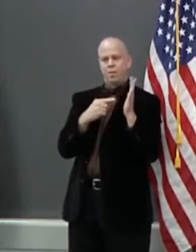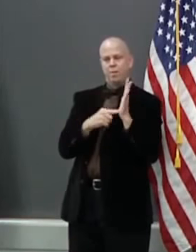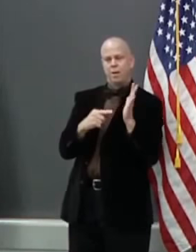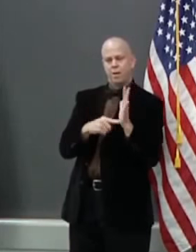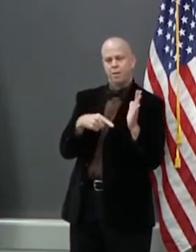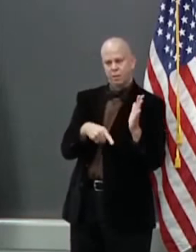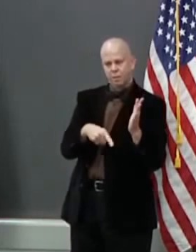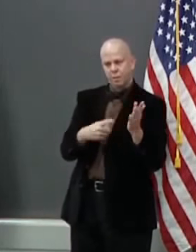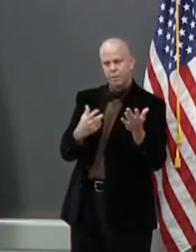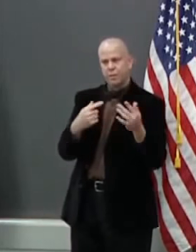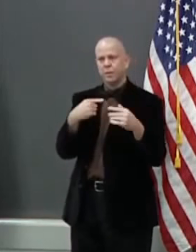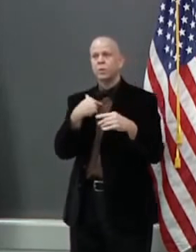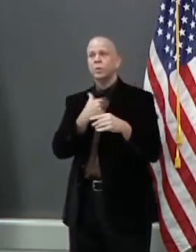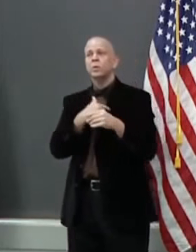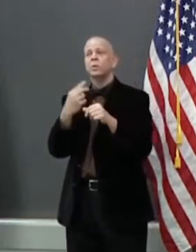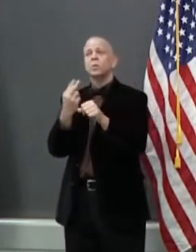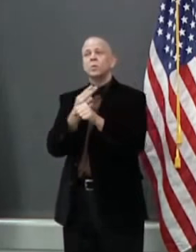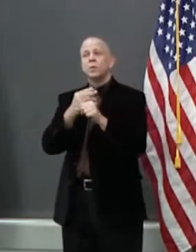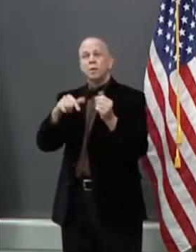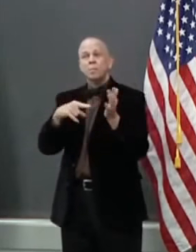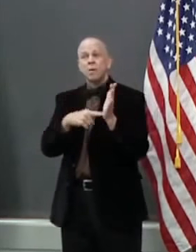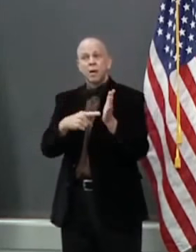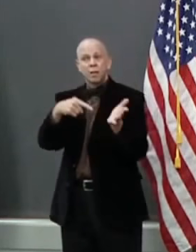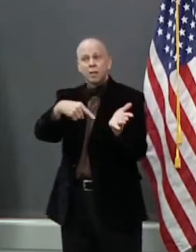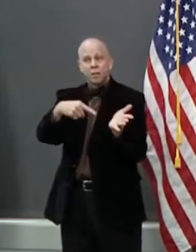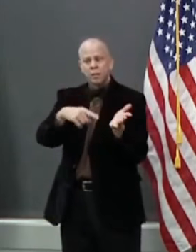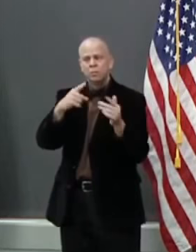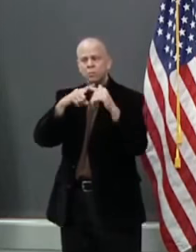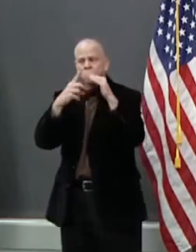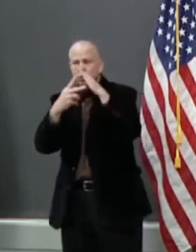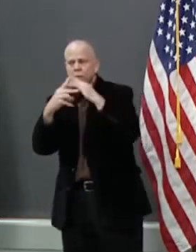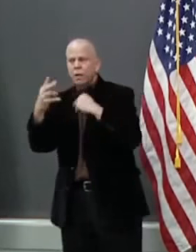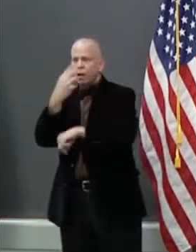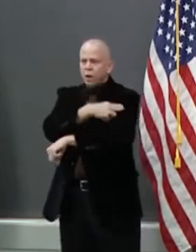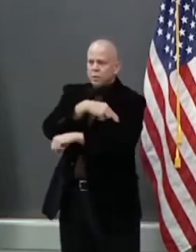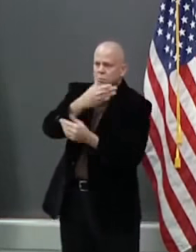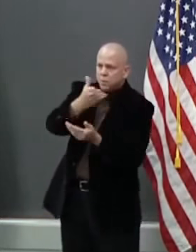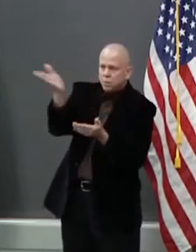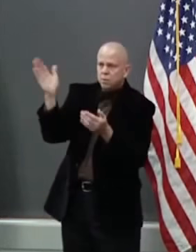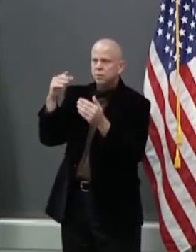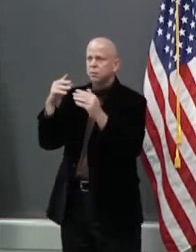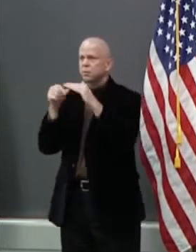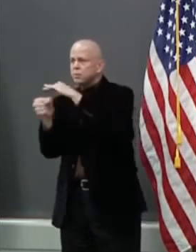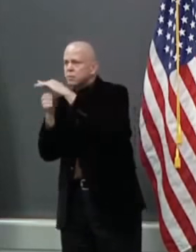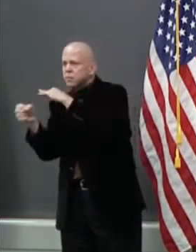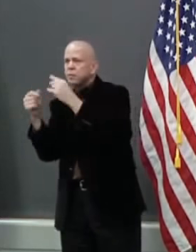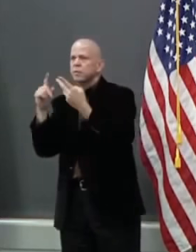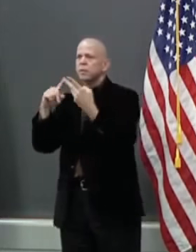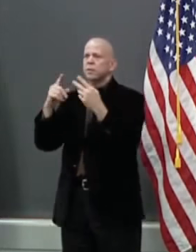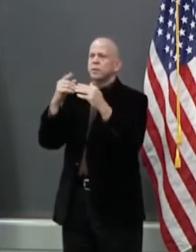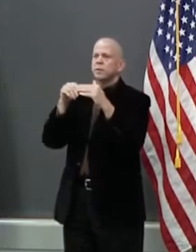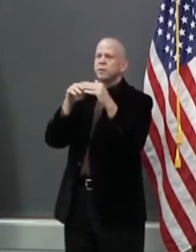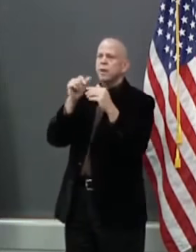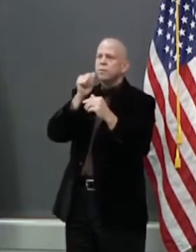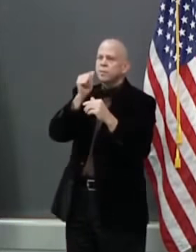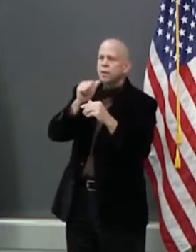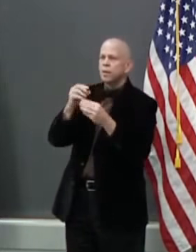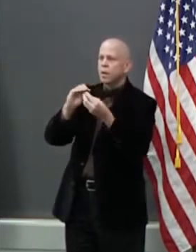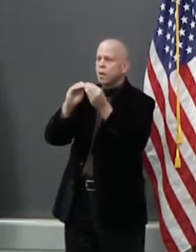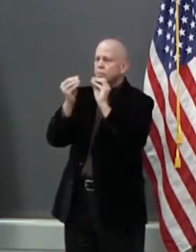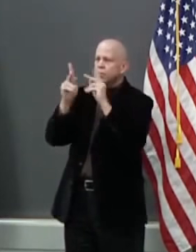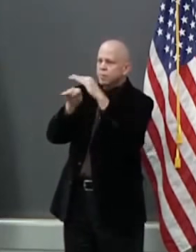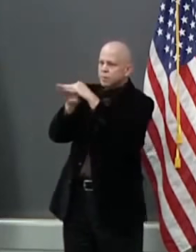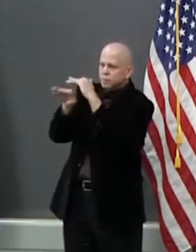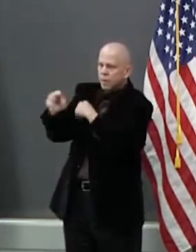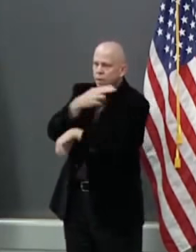hospital capacity. We also look at our daily censuses in the hospital and have regular conversations with our hospital partners. So as we